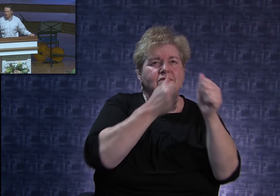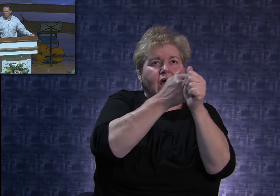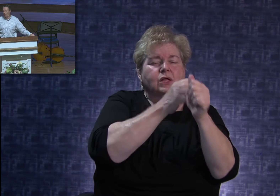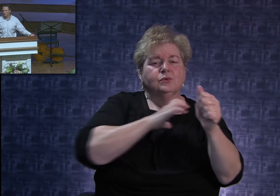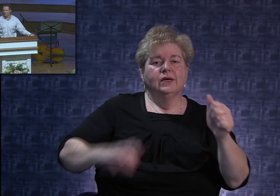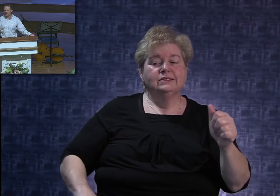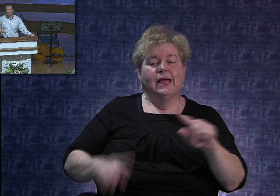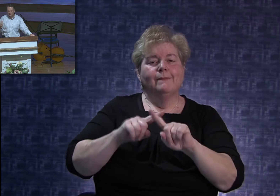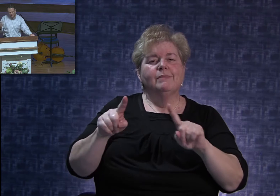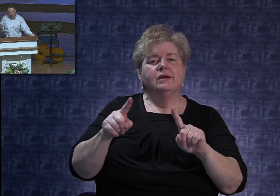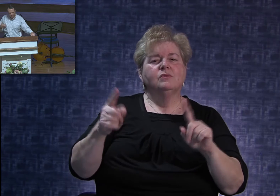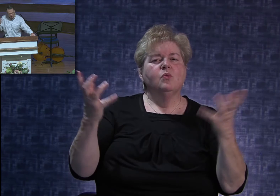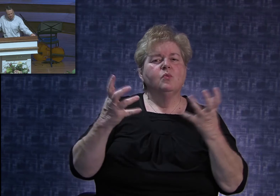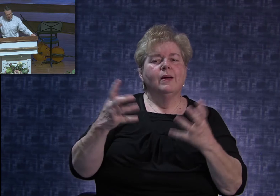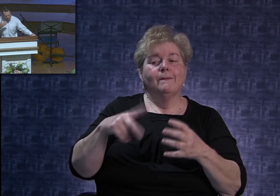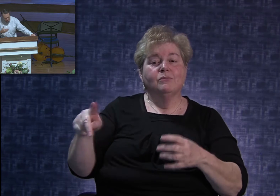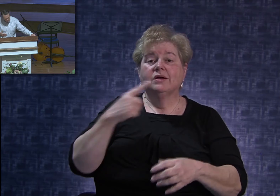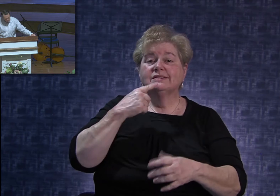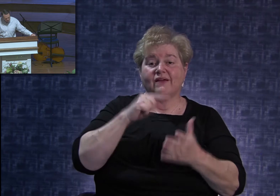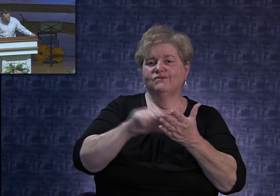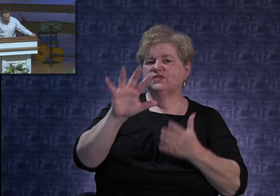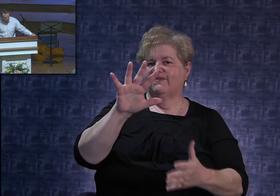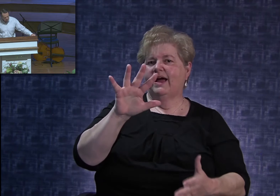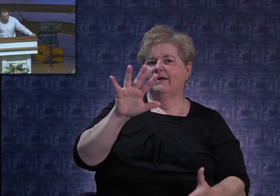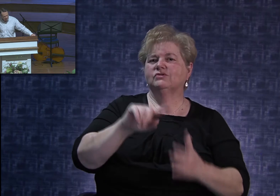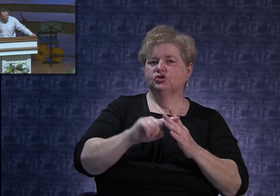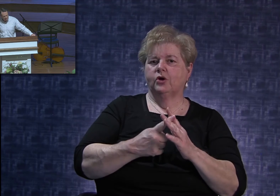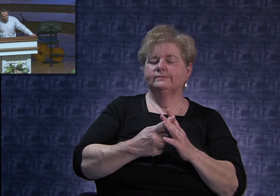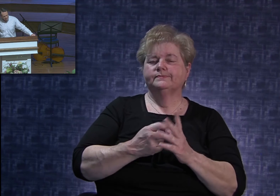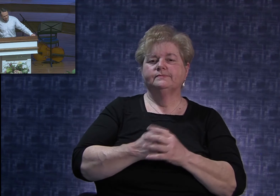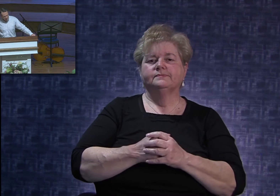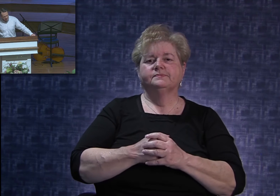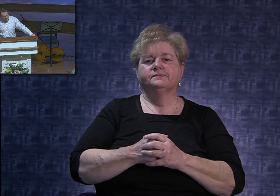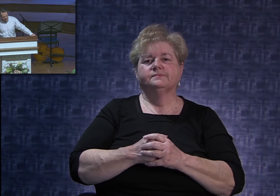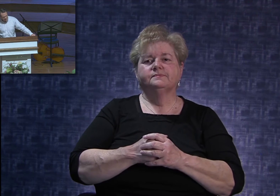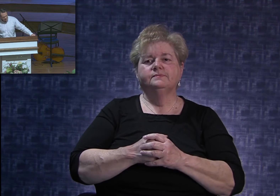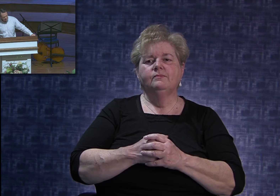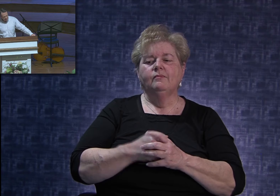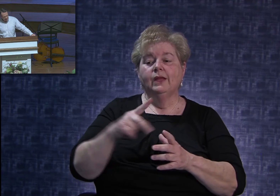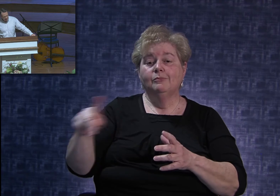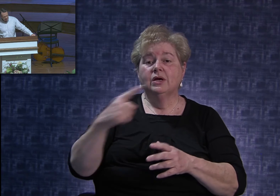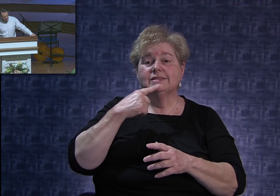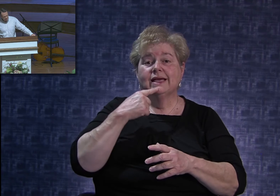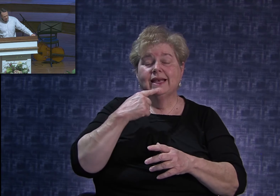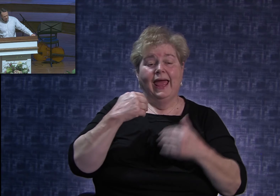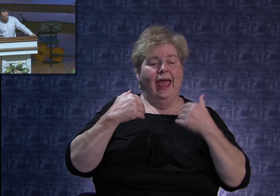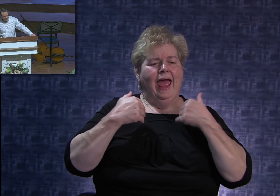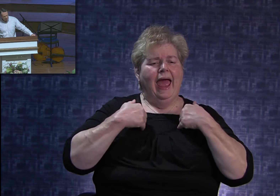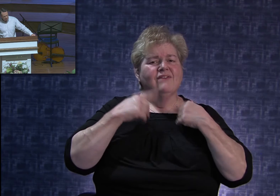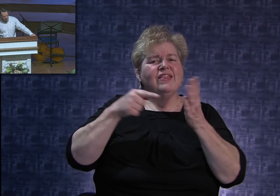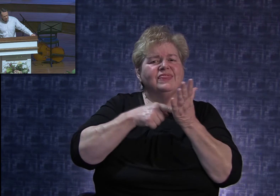But notice what Paul does. And he says in verse 5, again, just to pick up the flow of where we've been, Paul says, "Have this mind